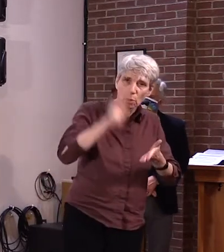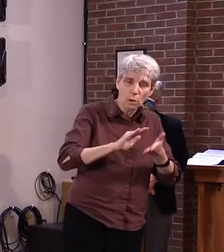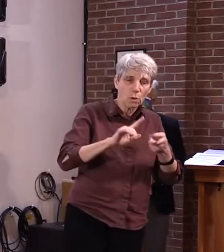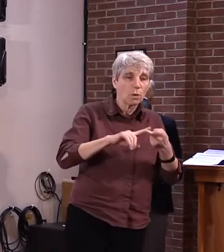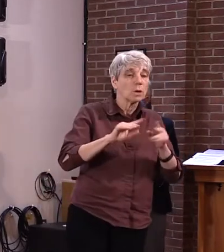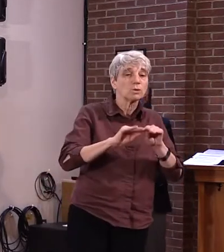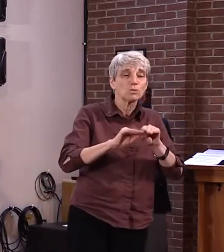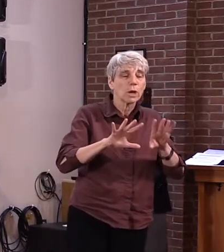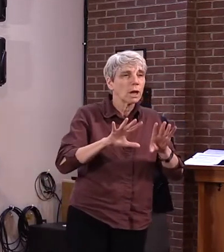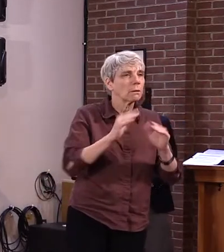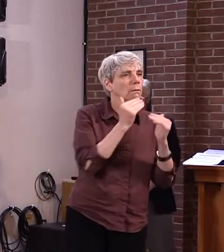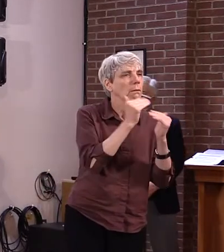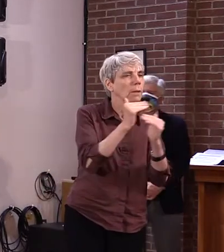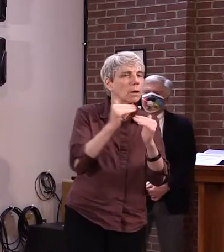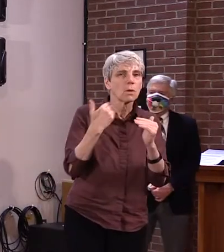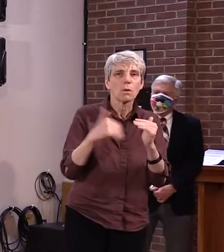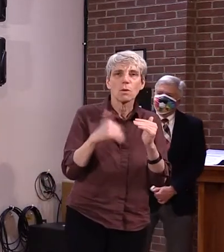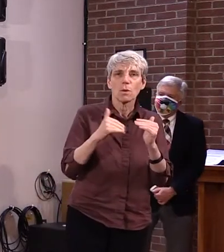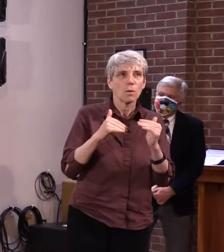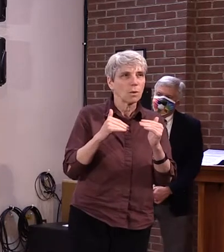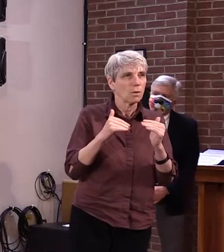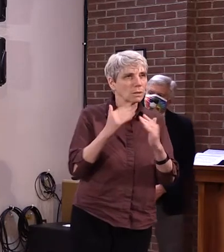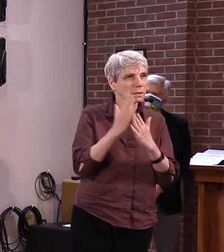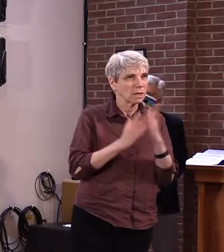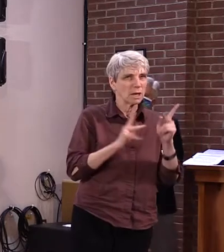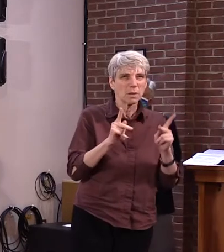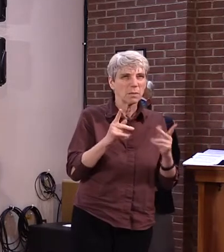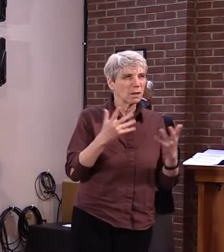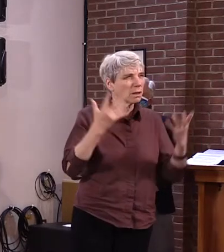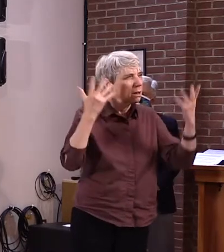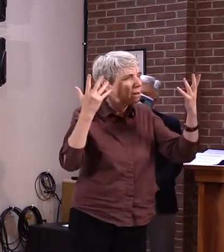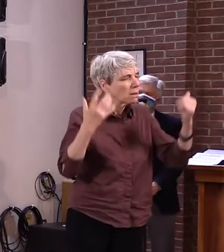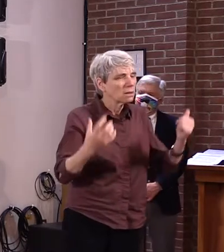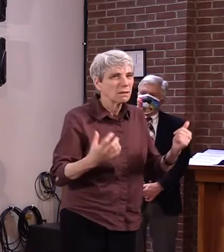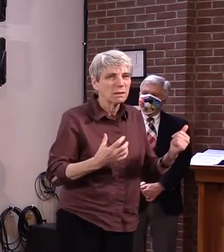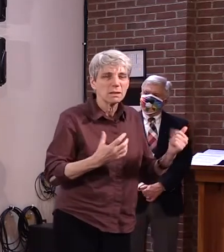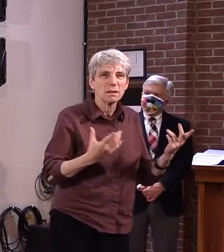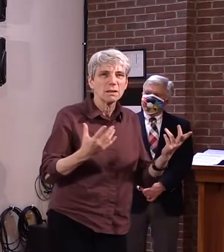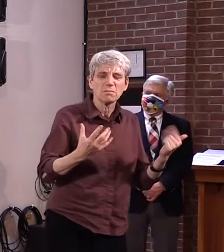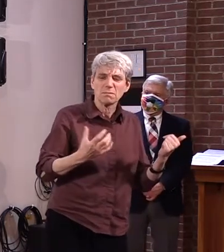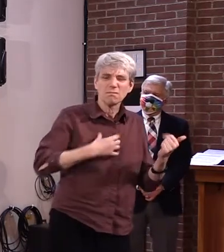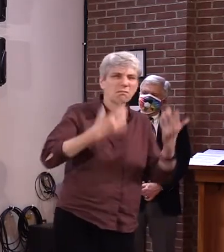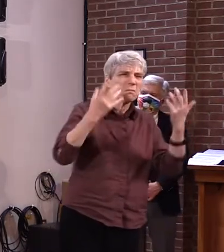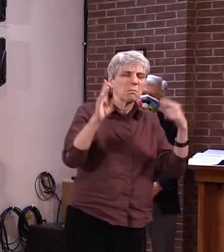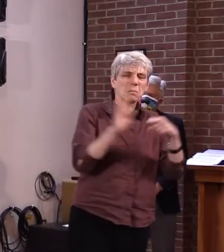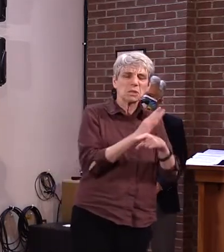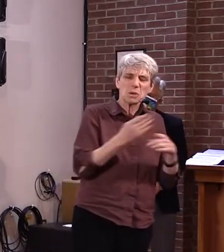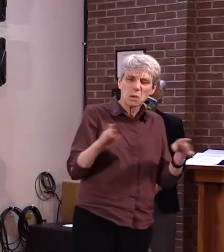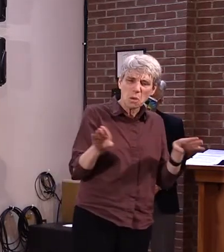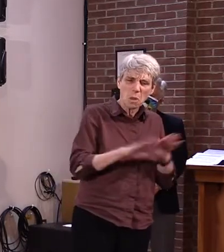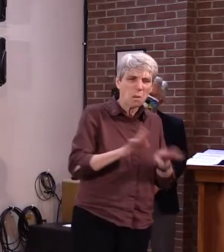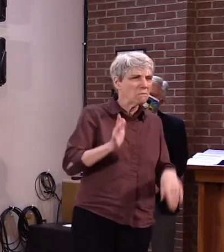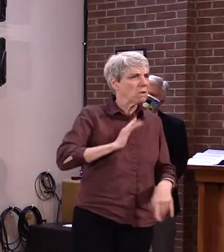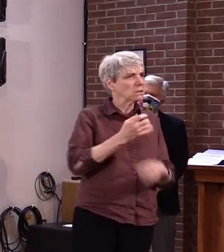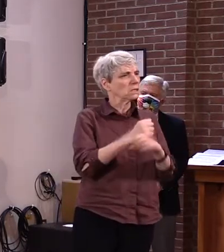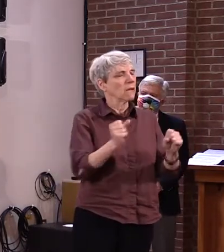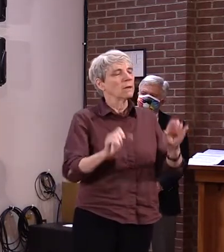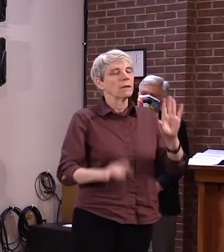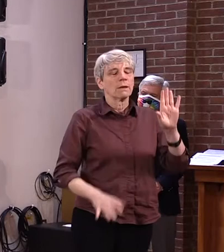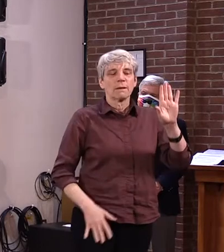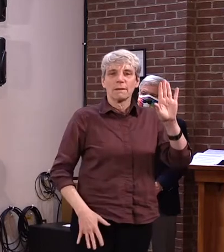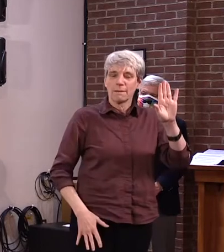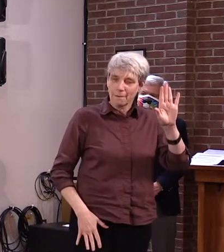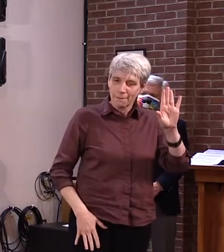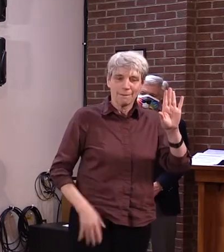people couldn't understand why we were continuing to close down businesses and so forth and put